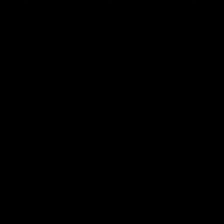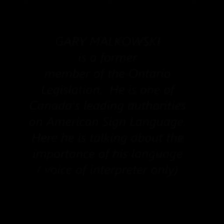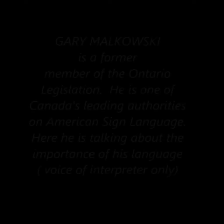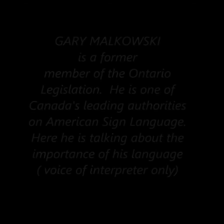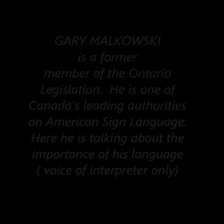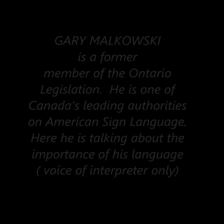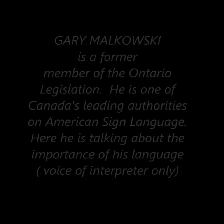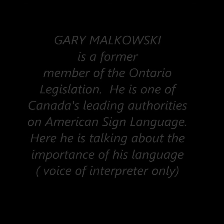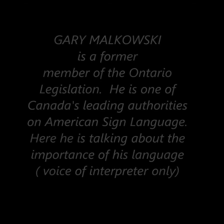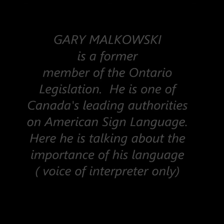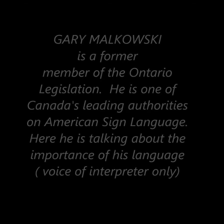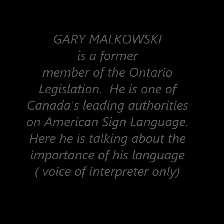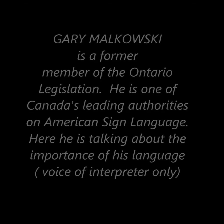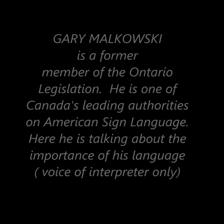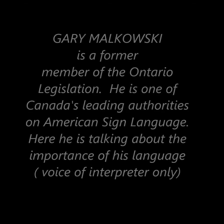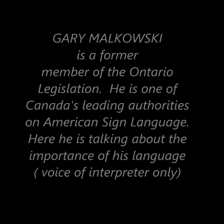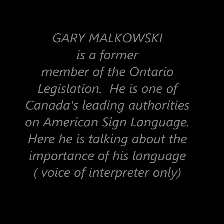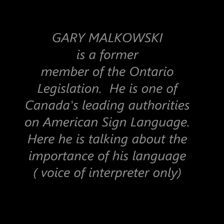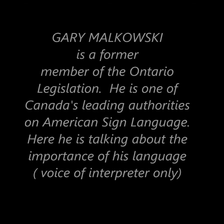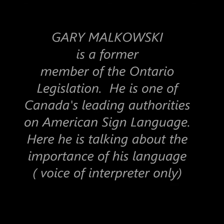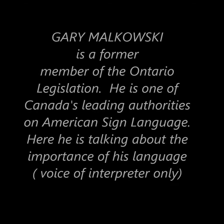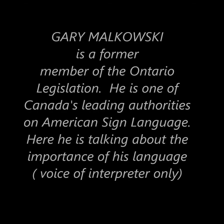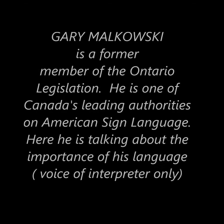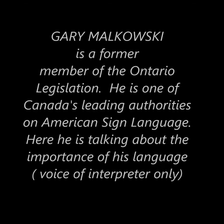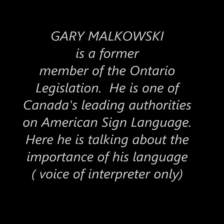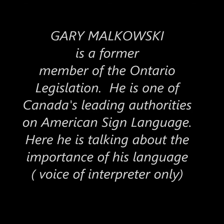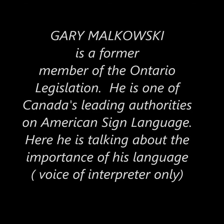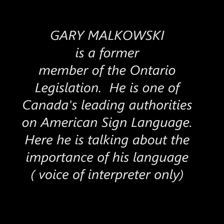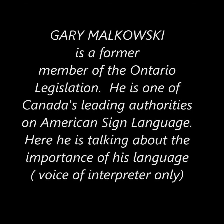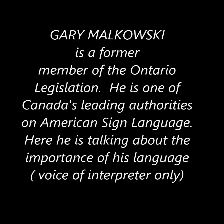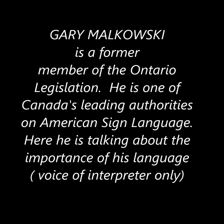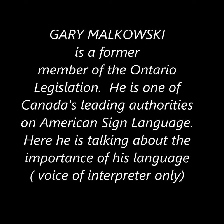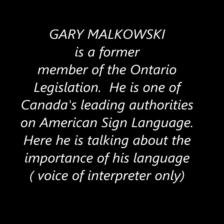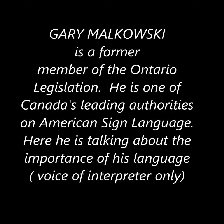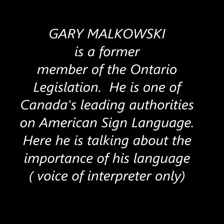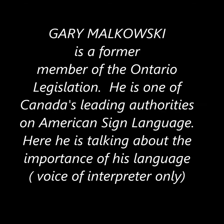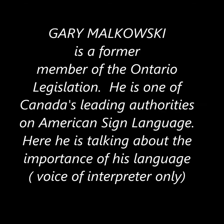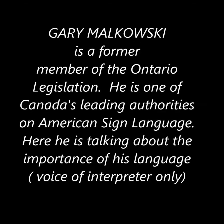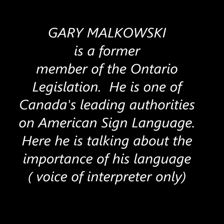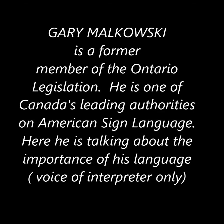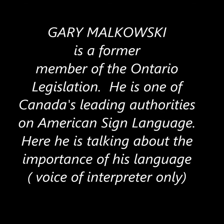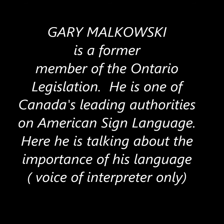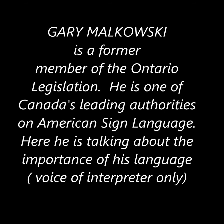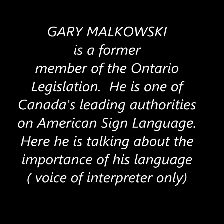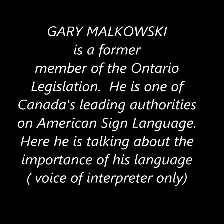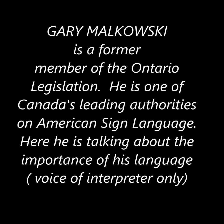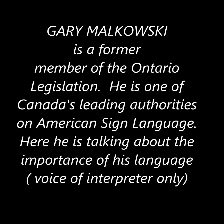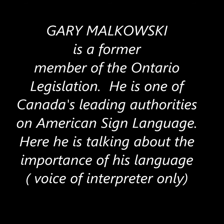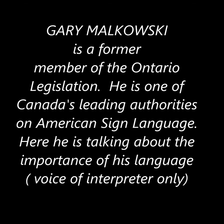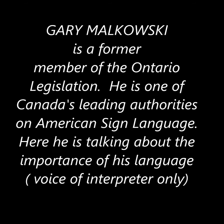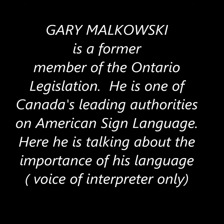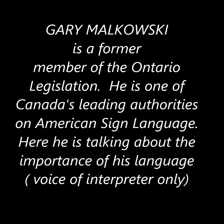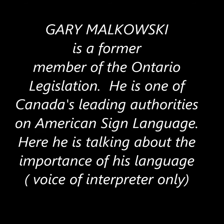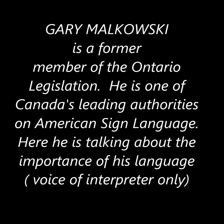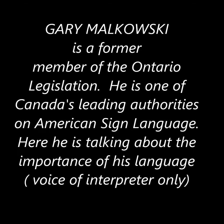What do you think currently is the biggest challenge faced by Deaf Canadians today?